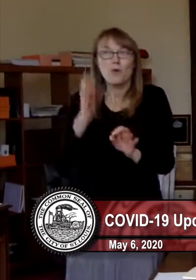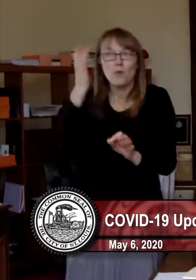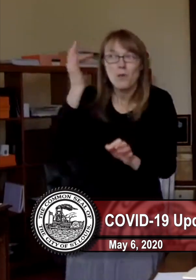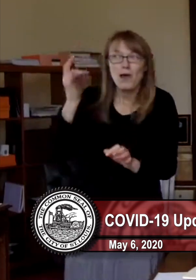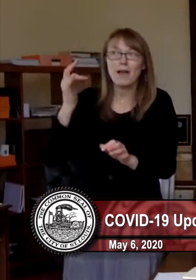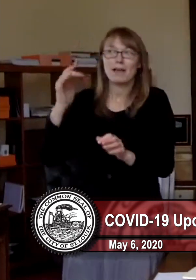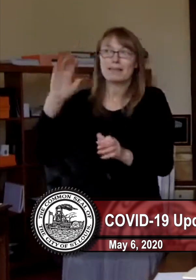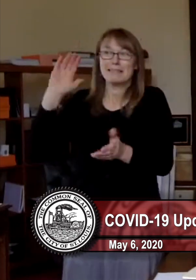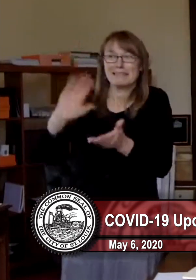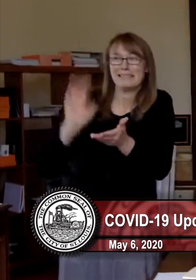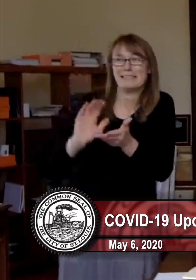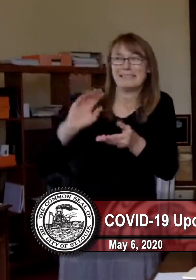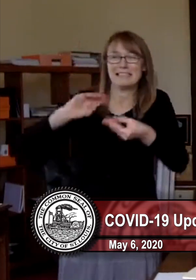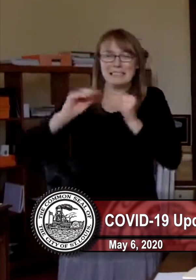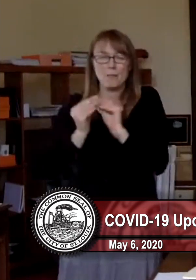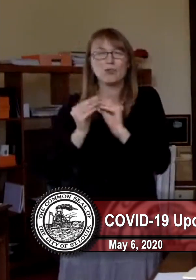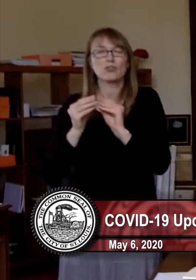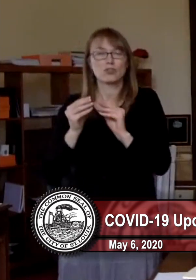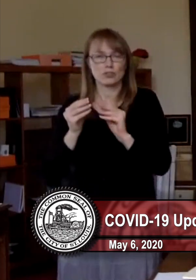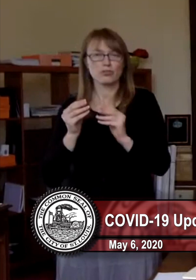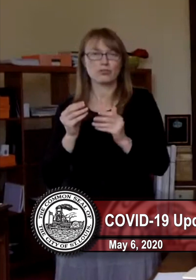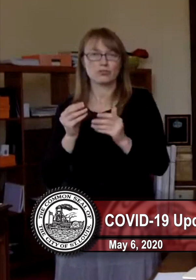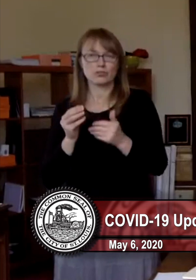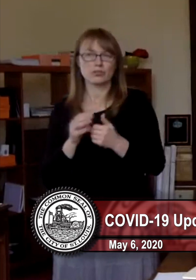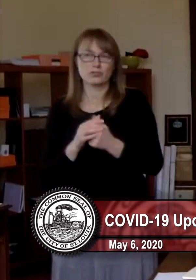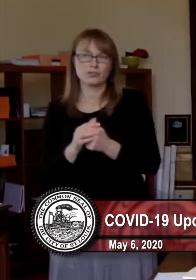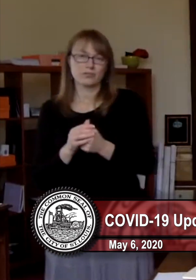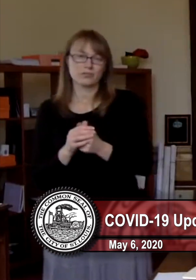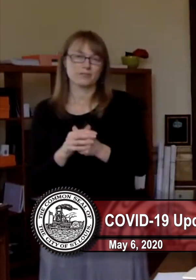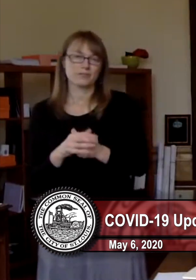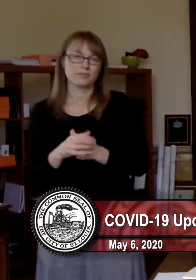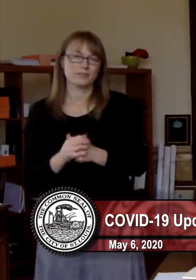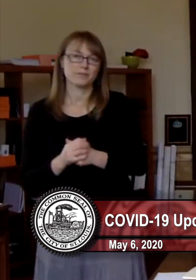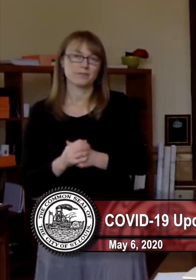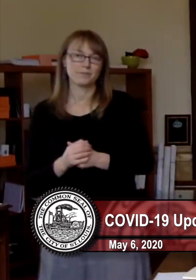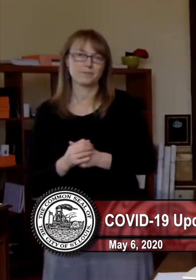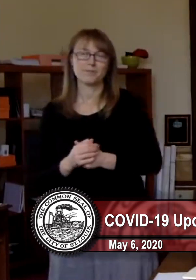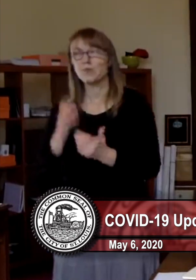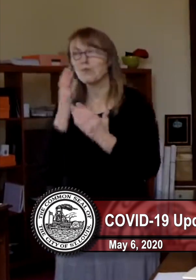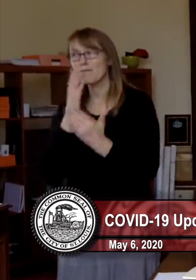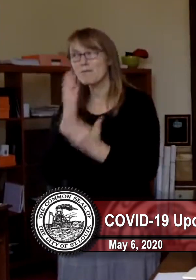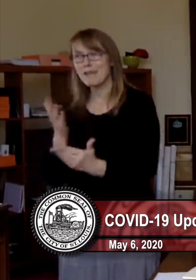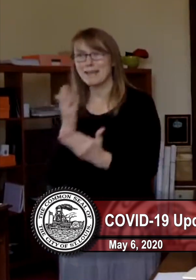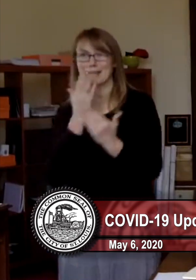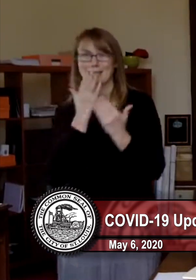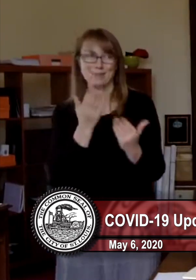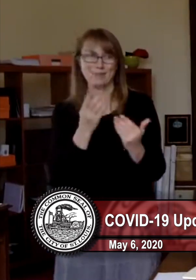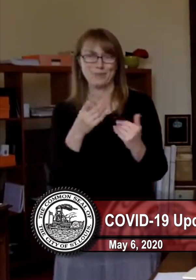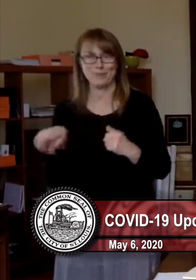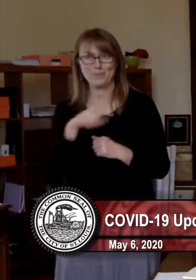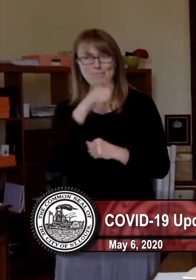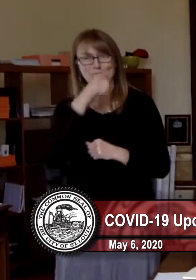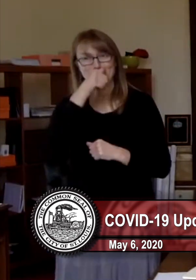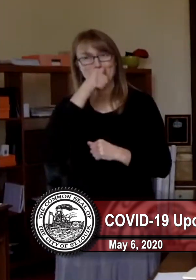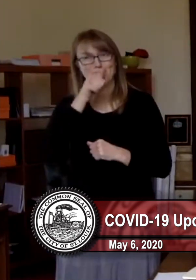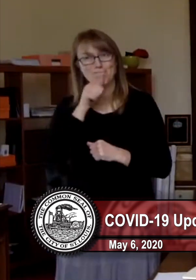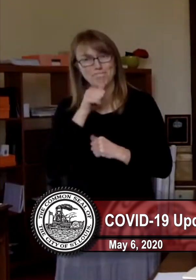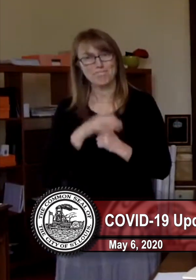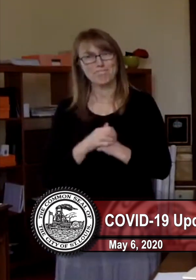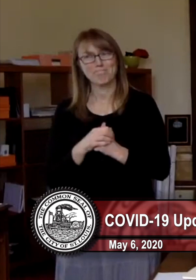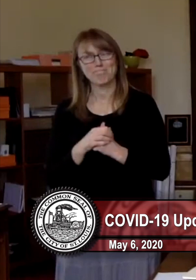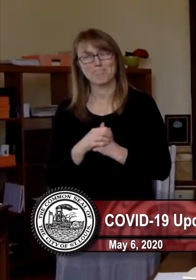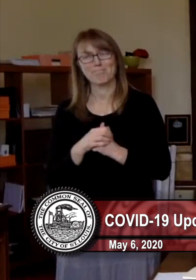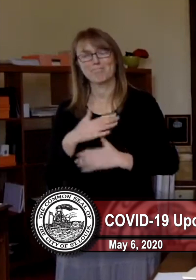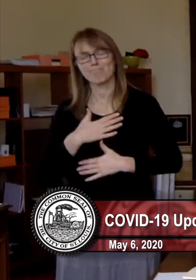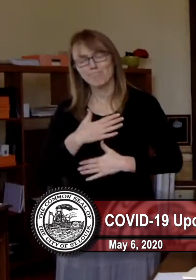to be 8 weeks. So thank you all for that, and really appreciate everyone's patience and